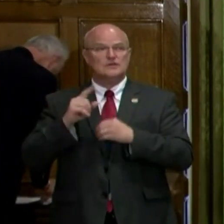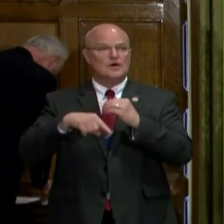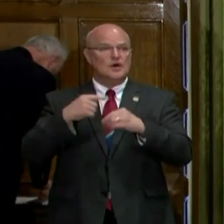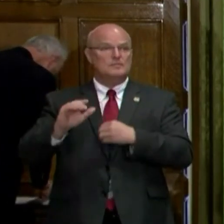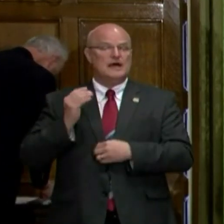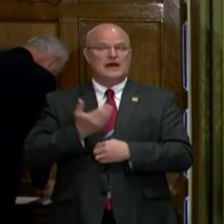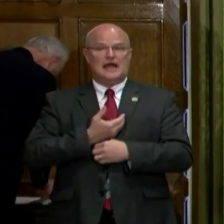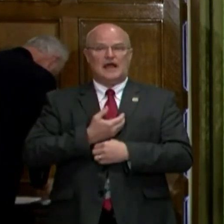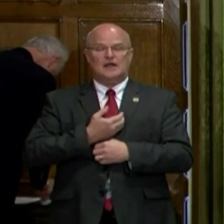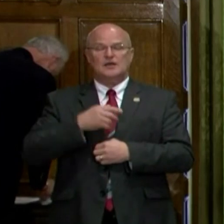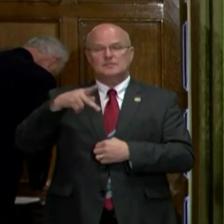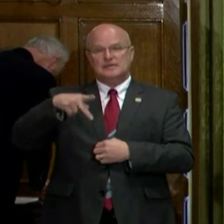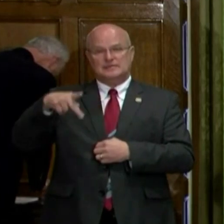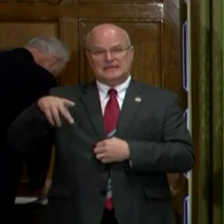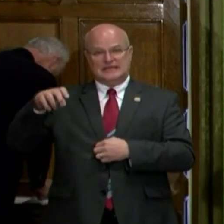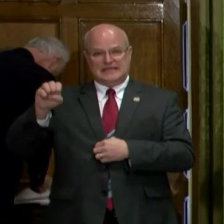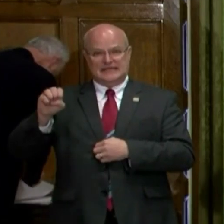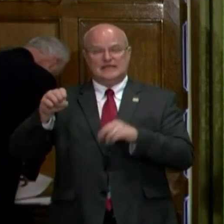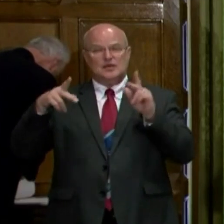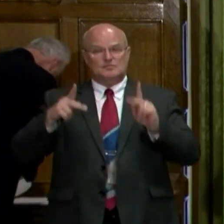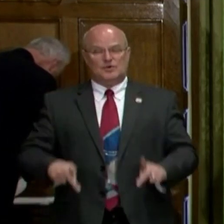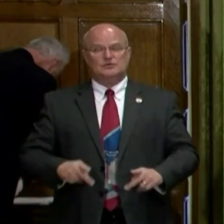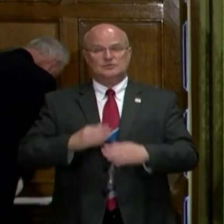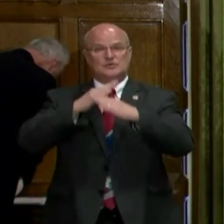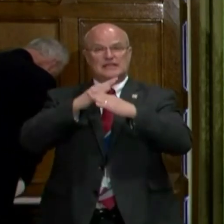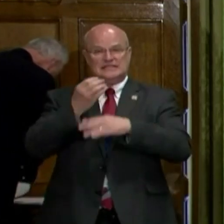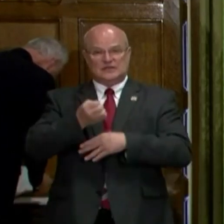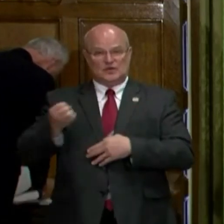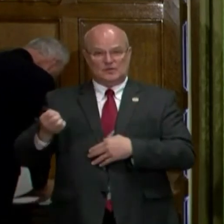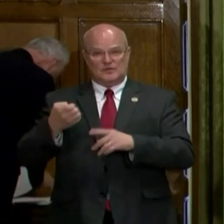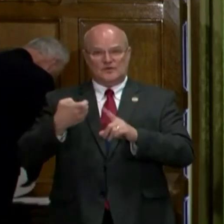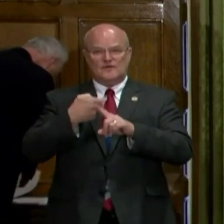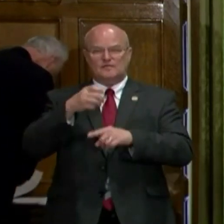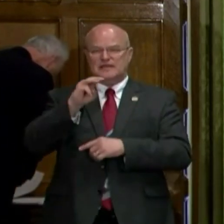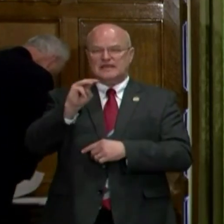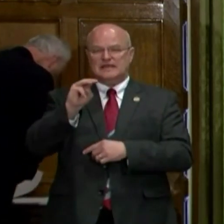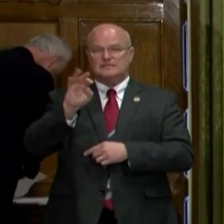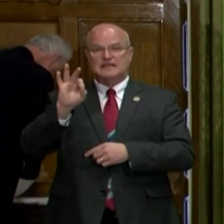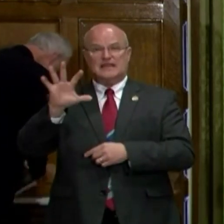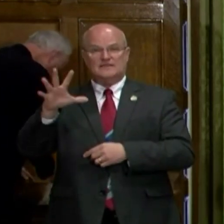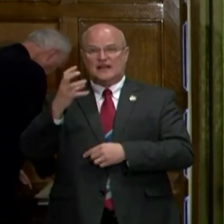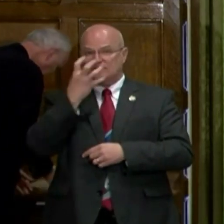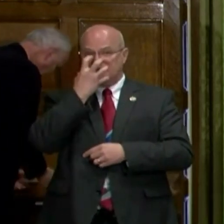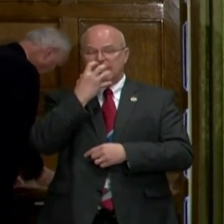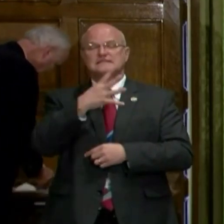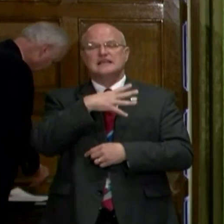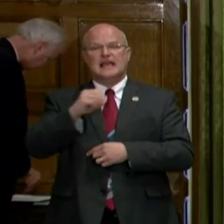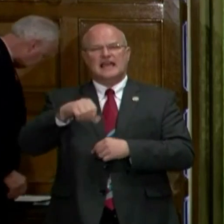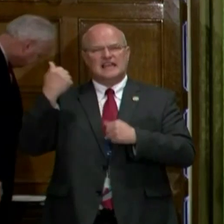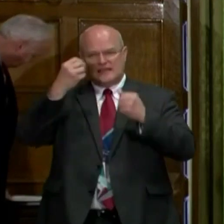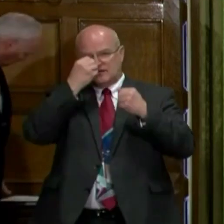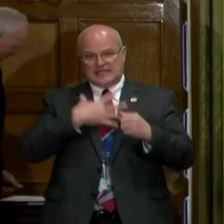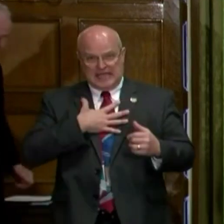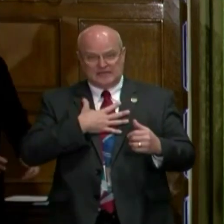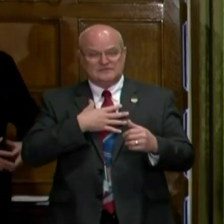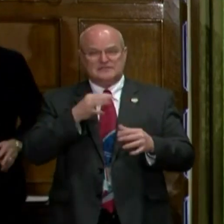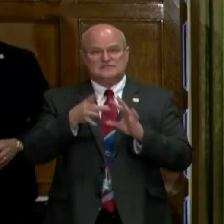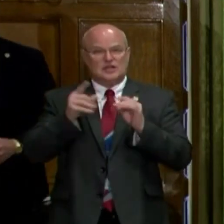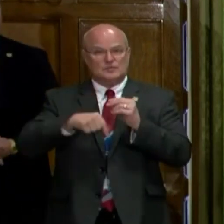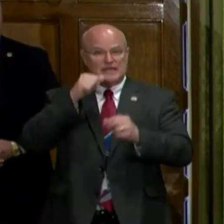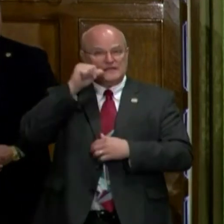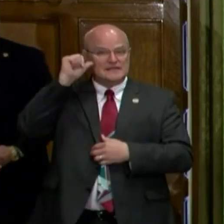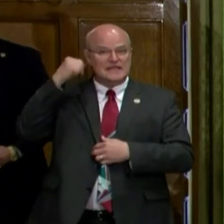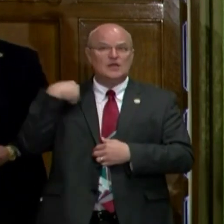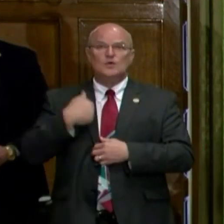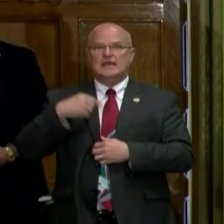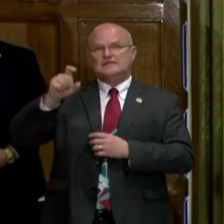our personal protection equipment, from the N95 masks to gowns and other equipment that I referenced yesterday that we